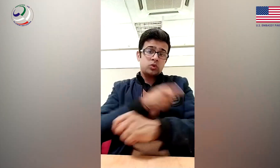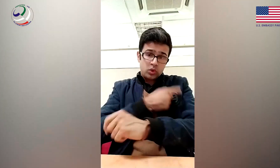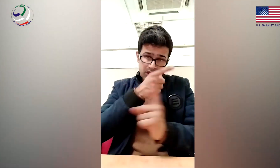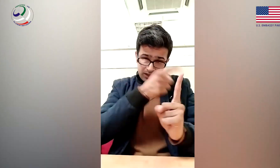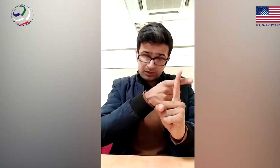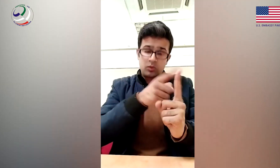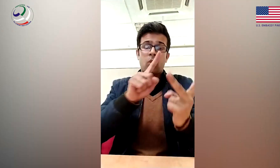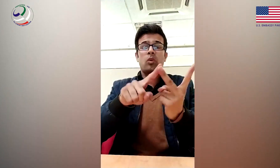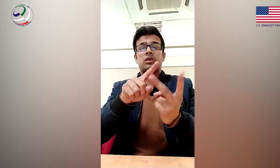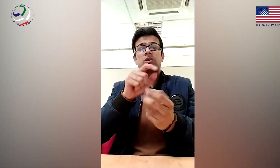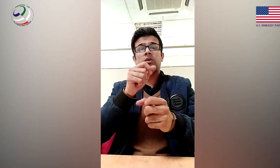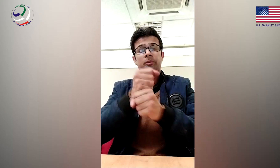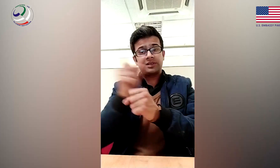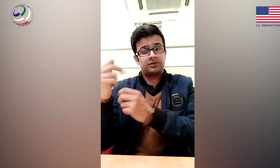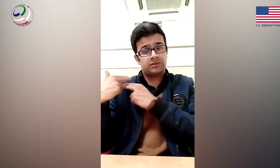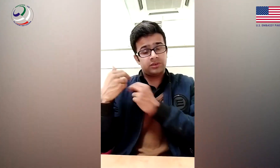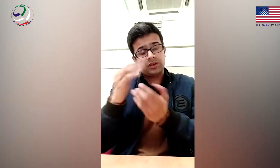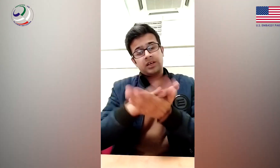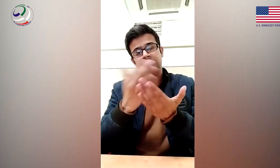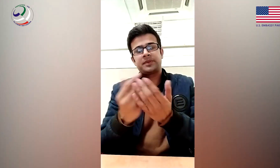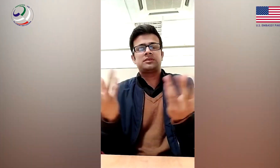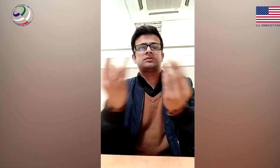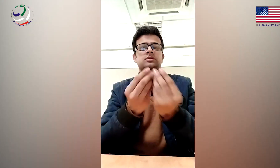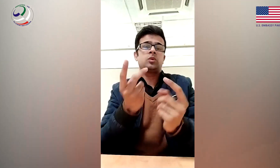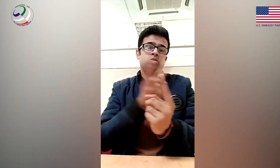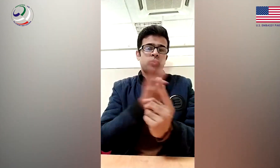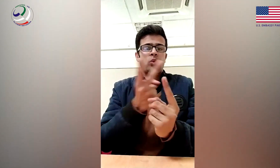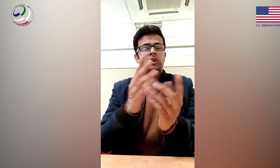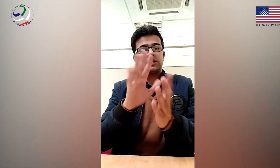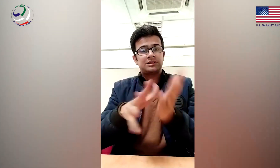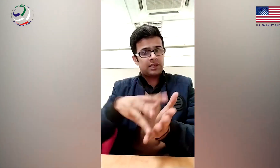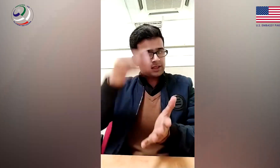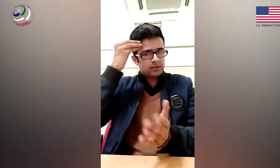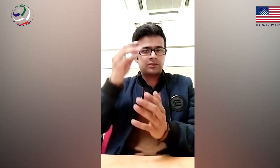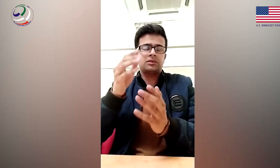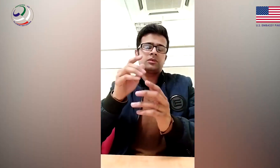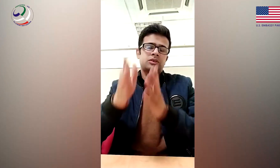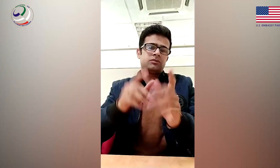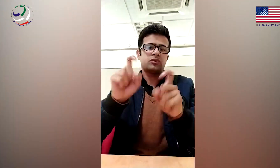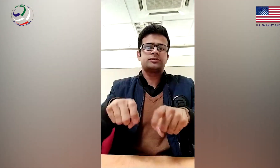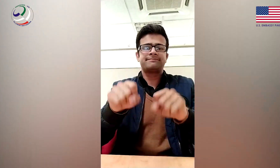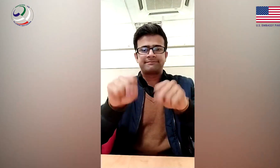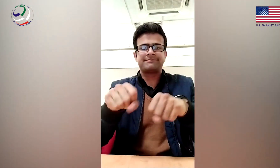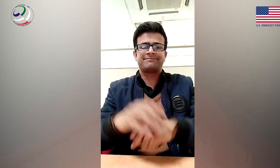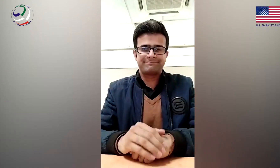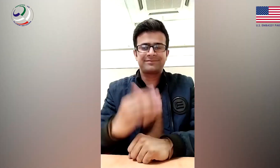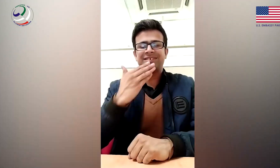There should be interpreters there to help the deaf community. This will make it easier for the doctors and the patients as well.